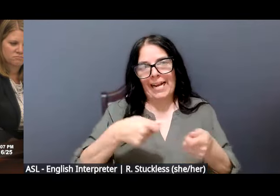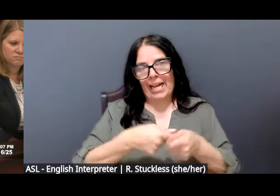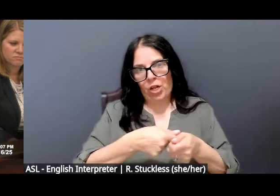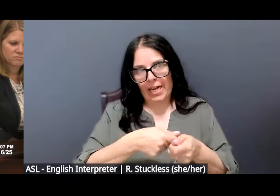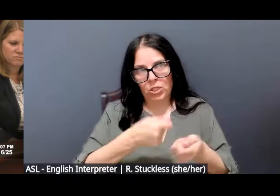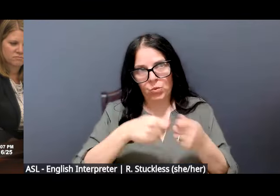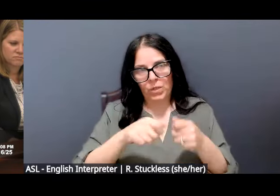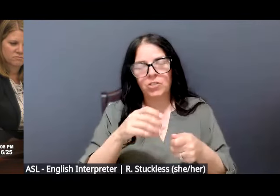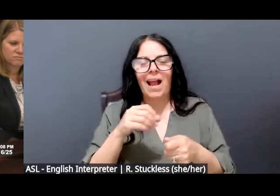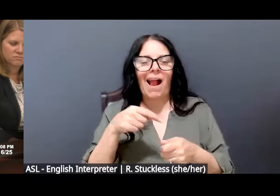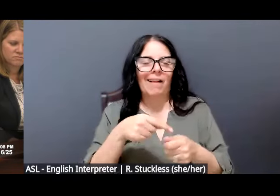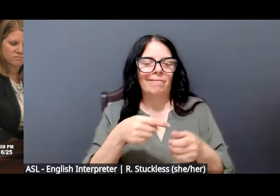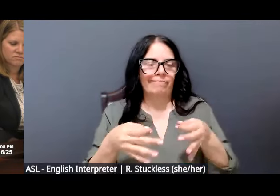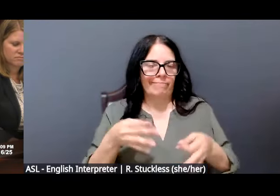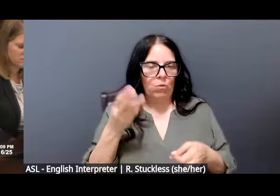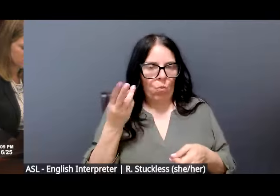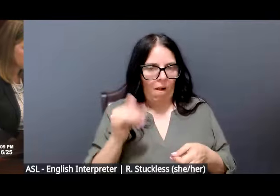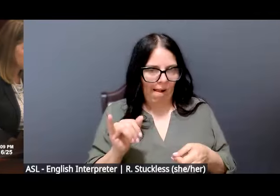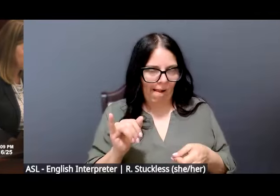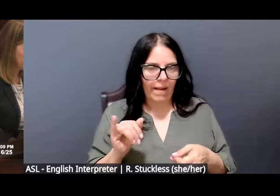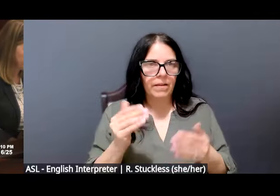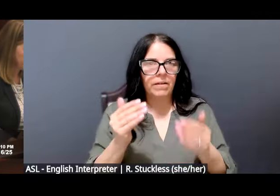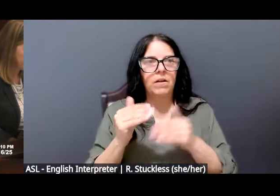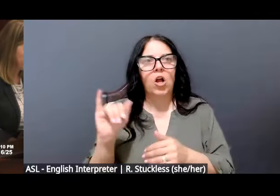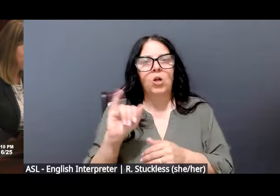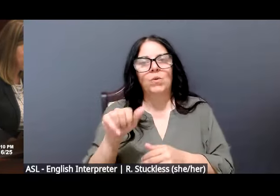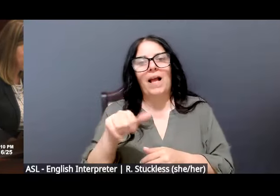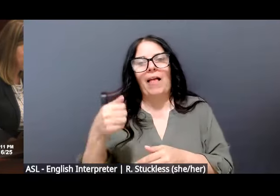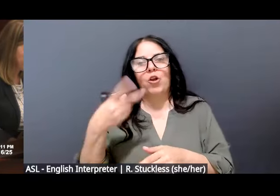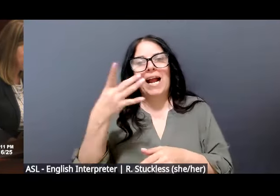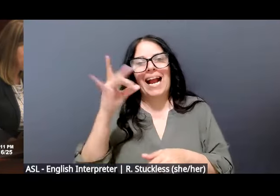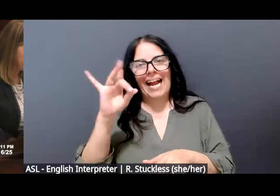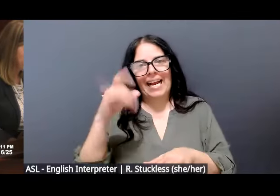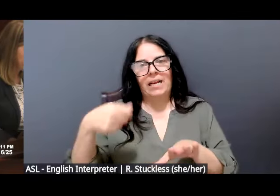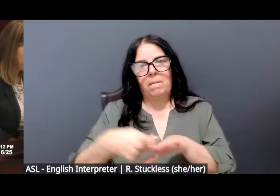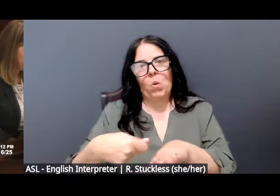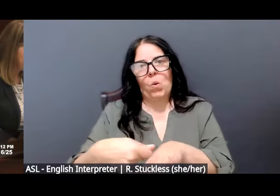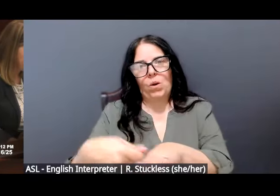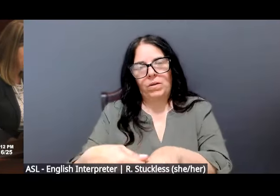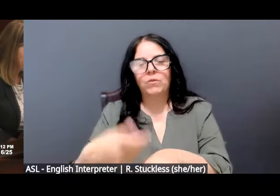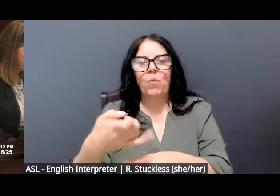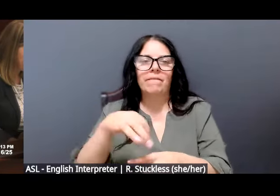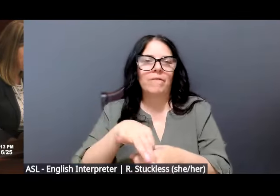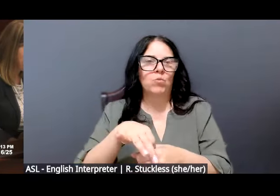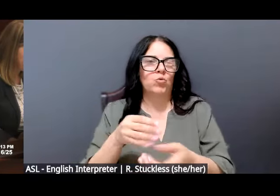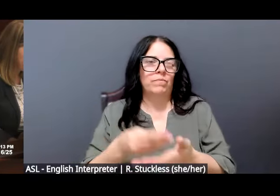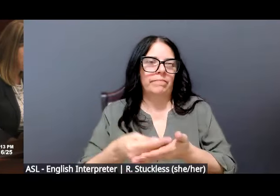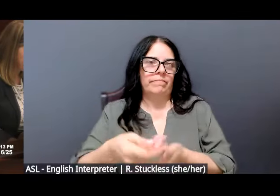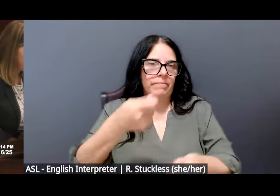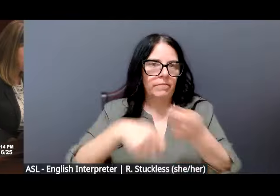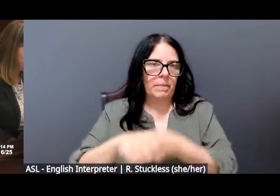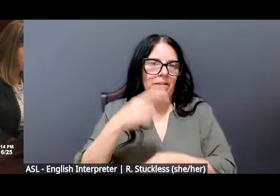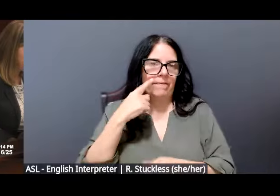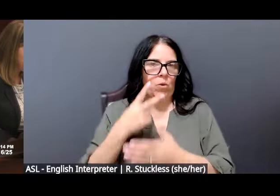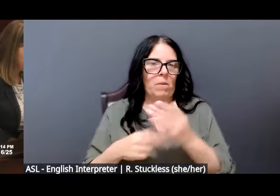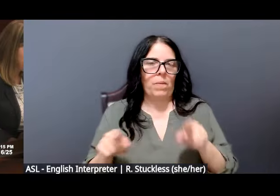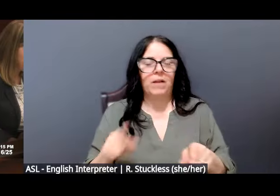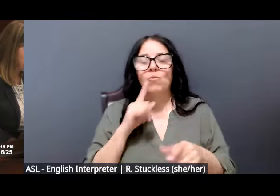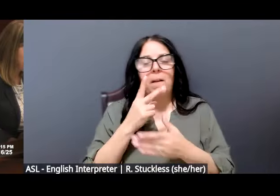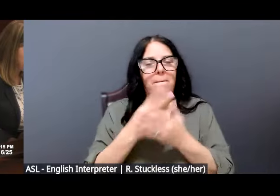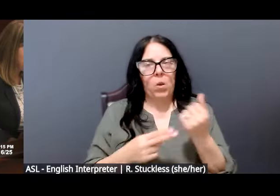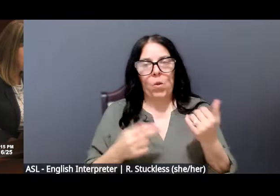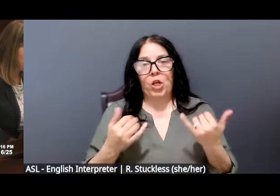reasons why, as well as a 8-port Ethernet switch for both components. So, and again, both are just the current version